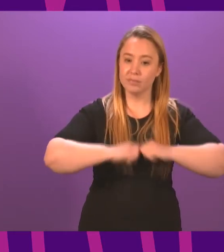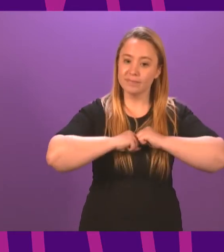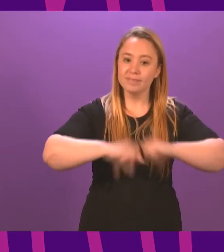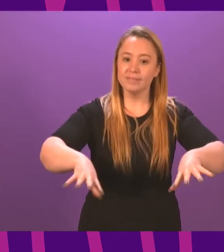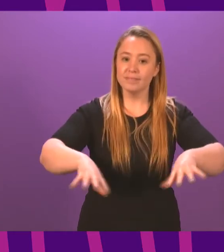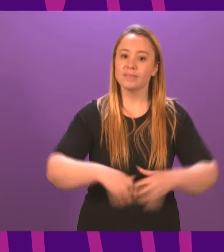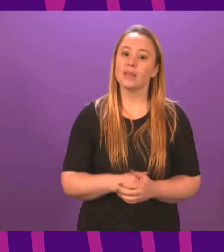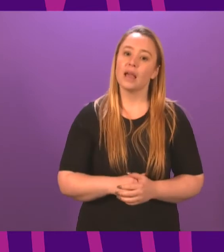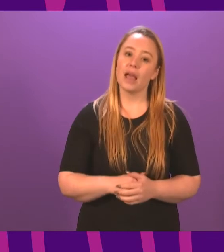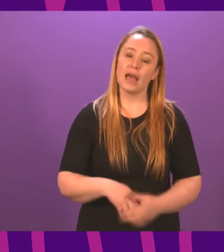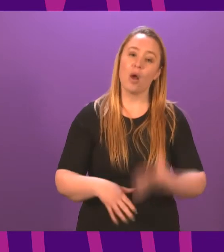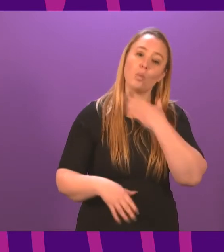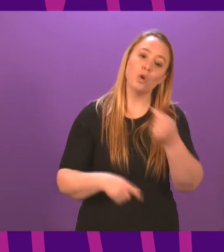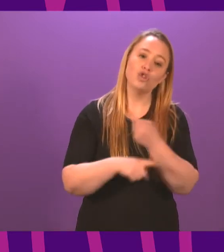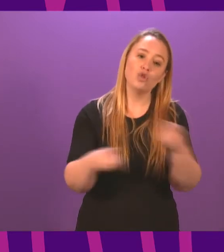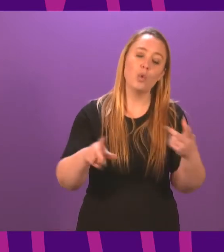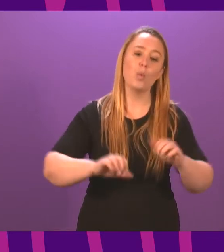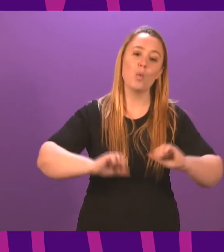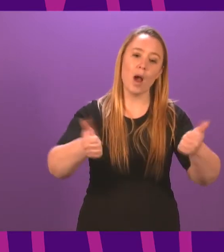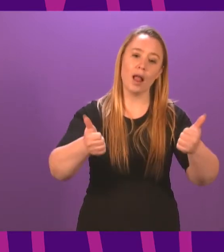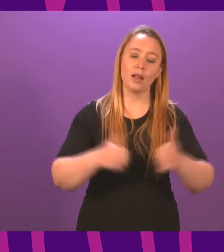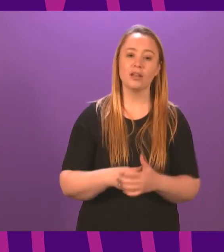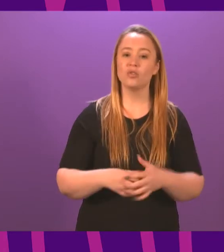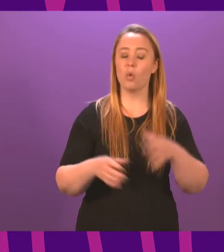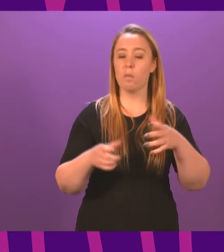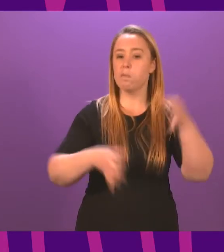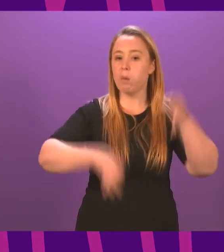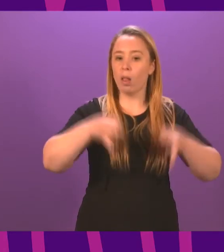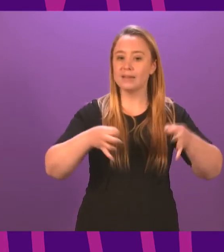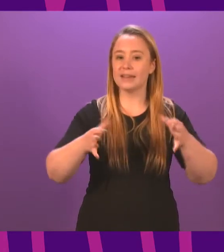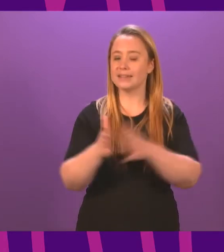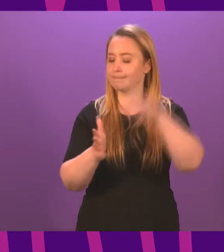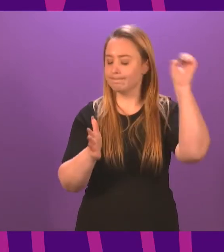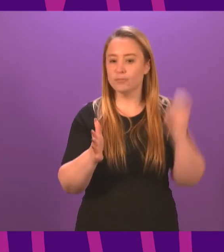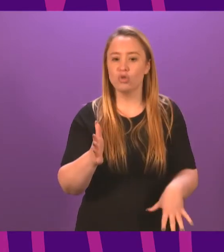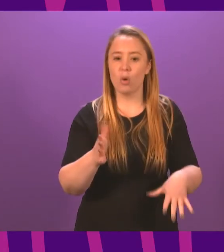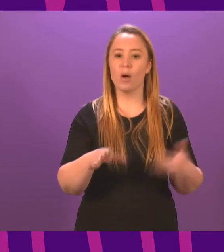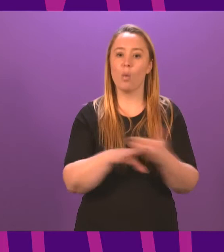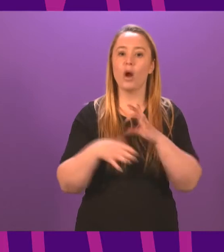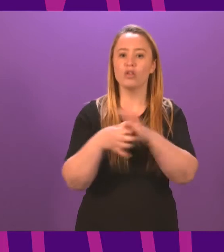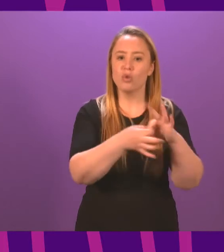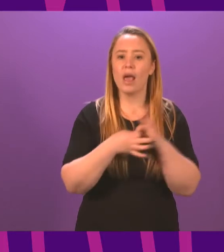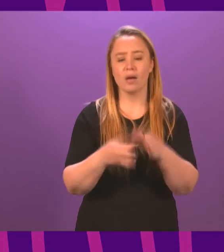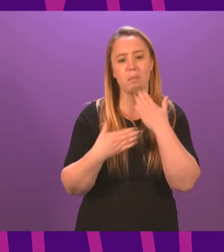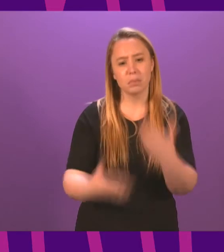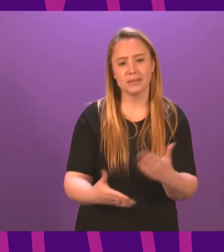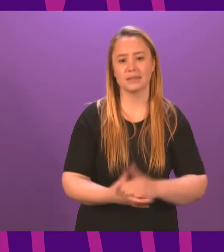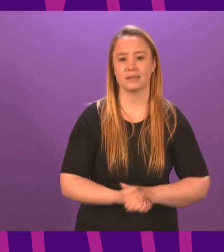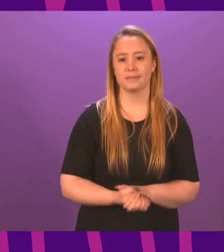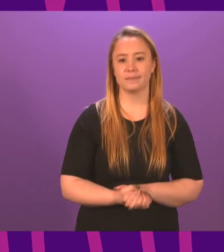wish everybody well. Let's take the politics out of this. Let's work together. It's a pandemic.